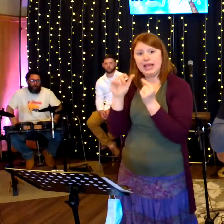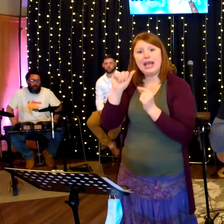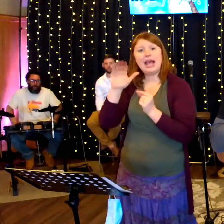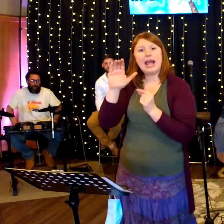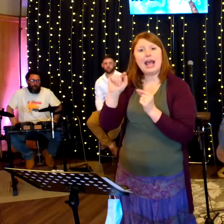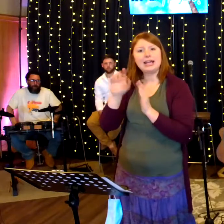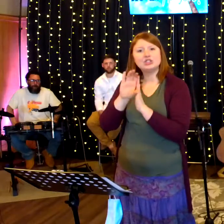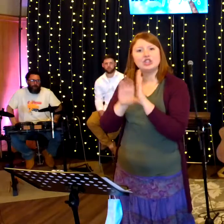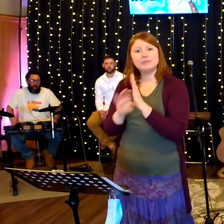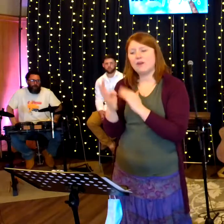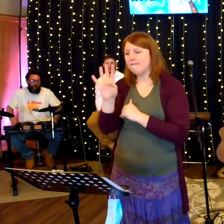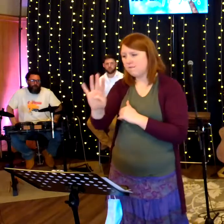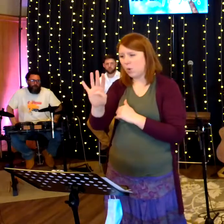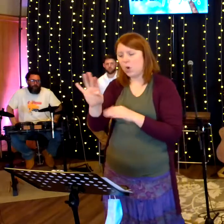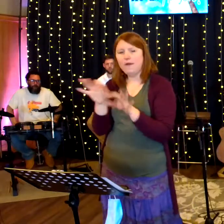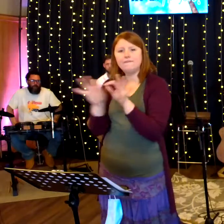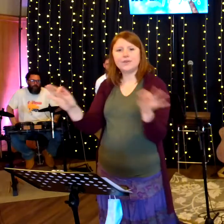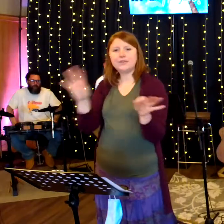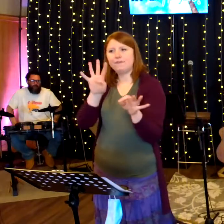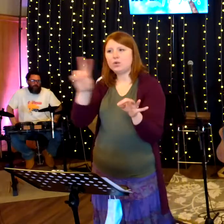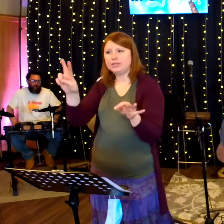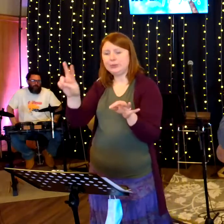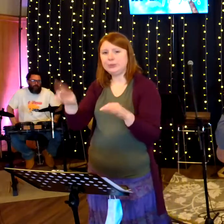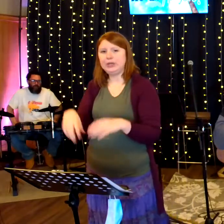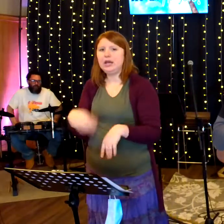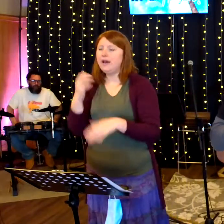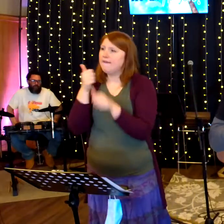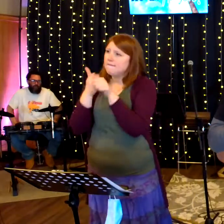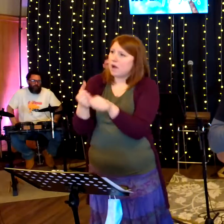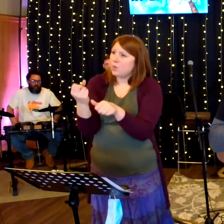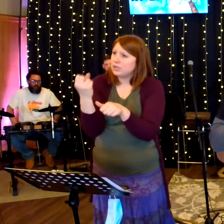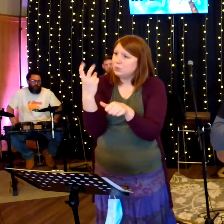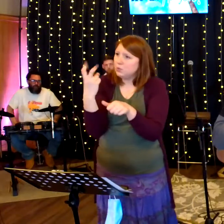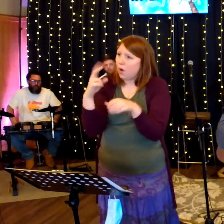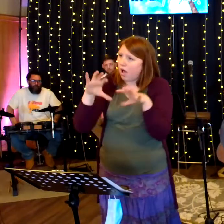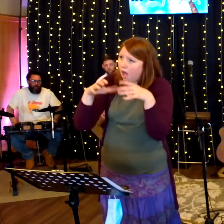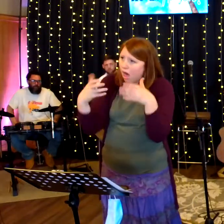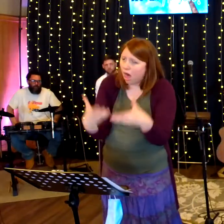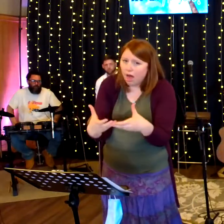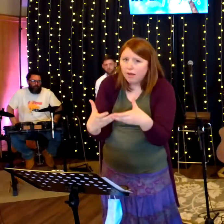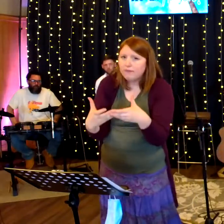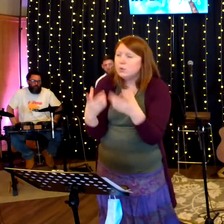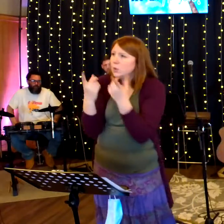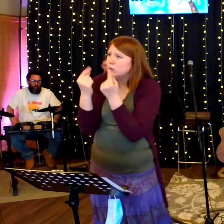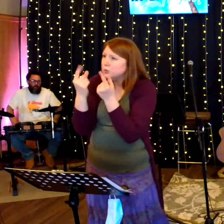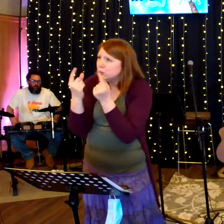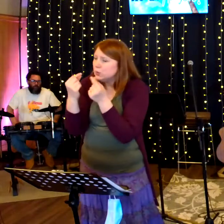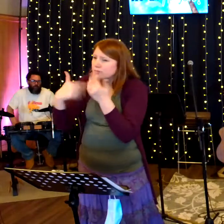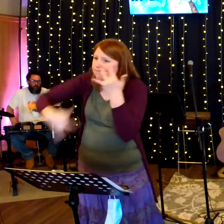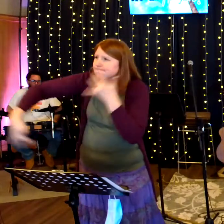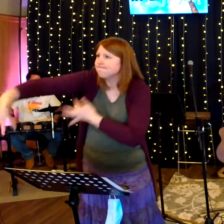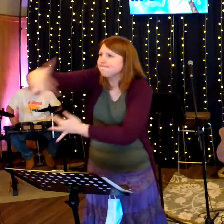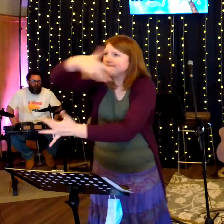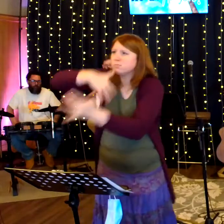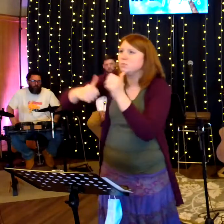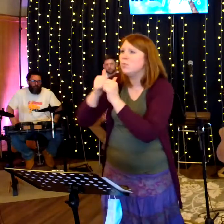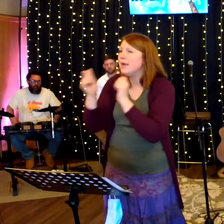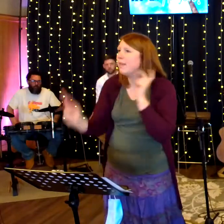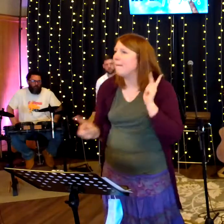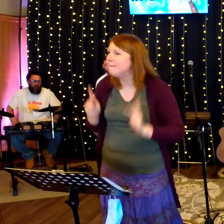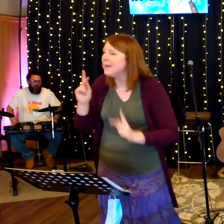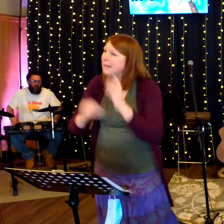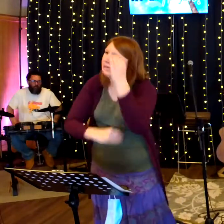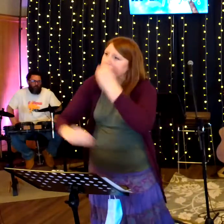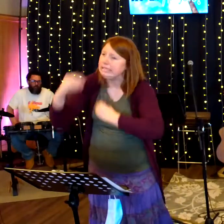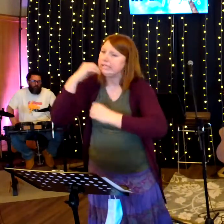Acts chapter 4, verse 42. They devoted themselves to the apostles' teaching and to fellowship, to the breaking of bread and to